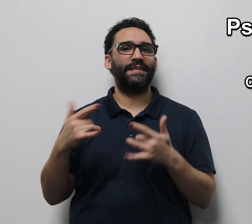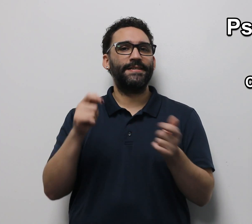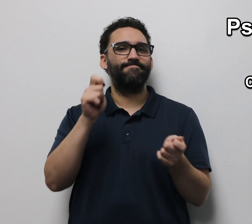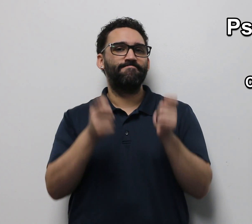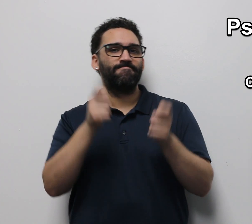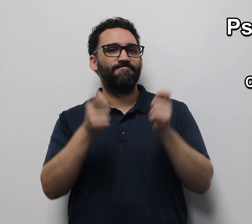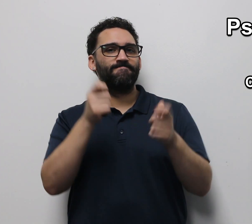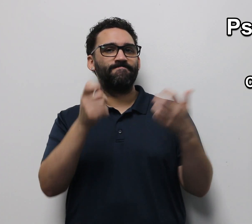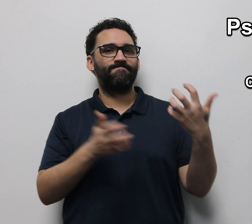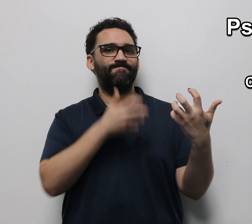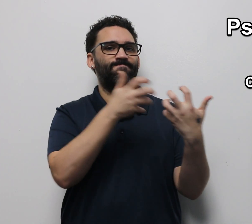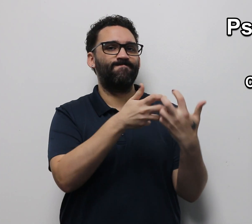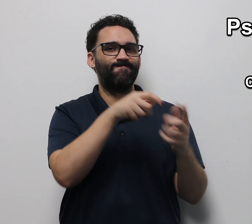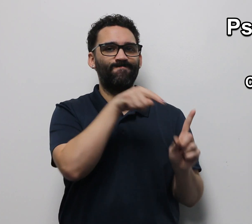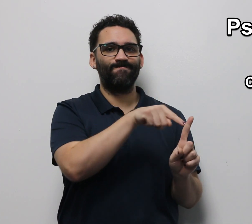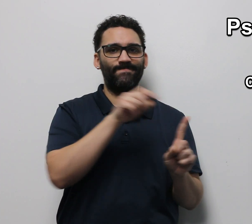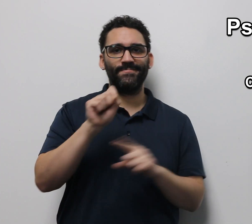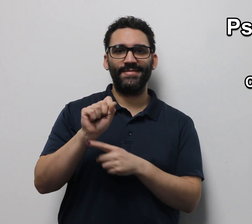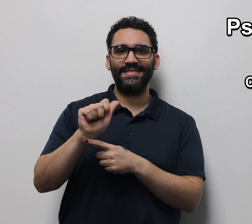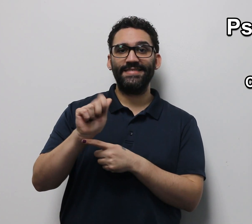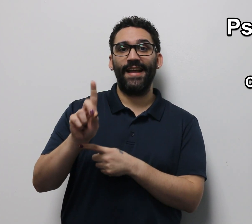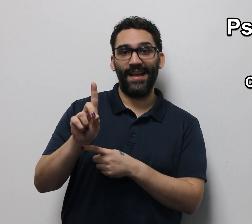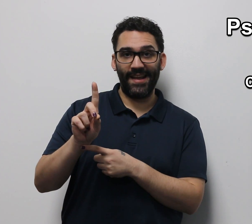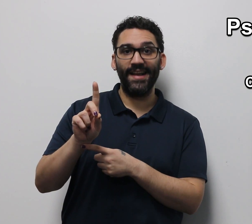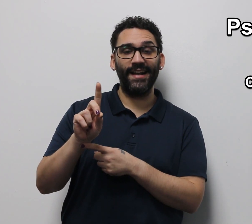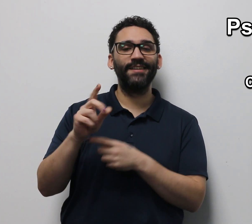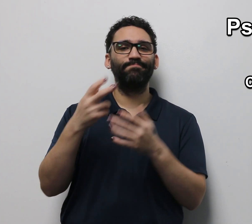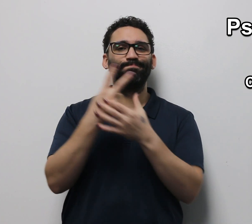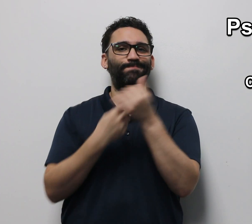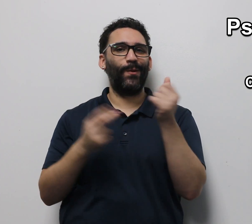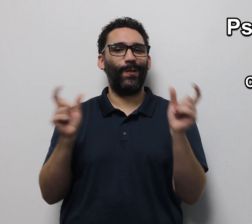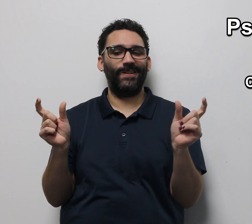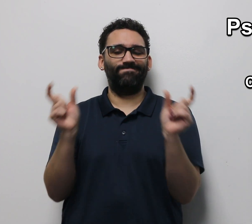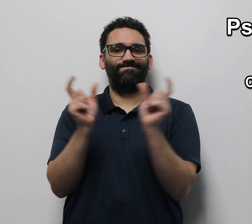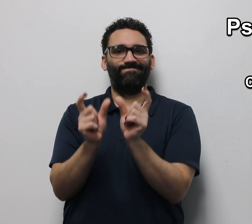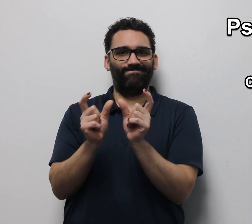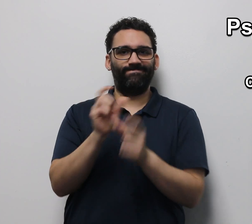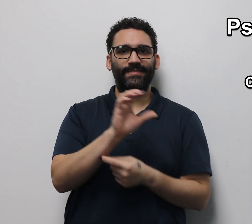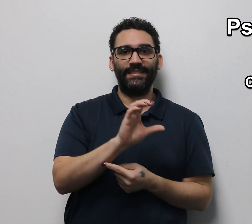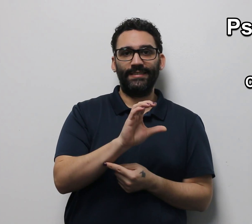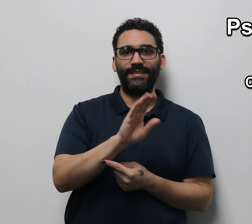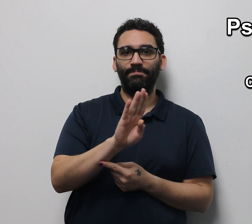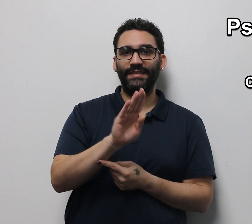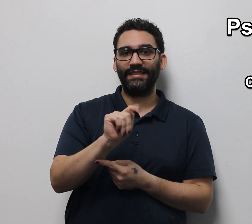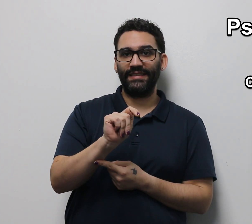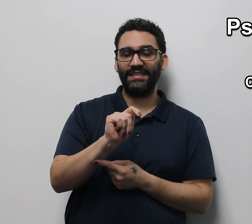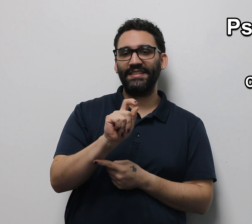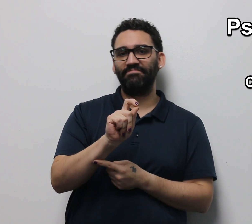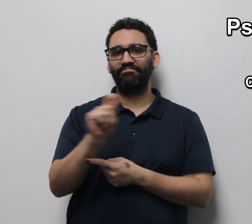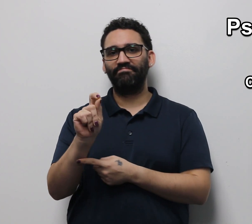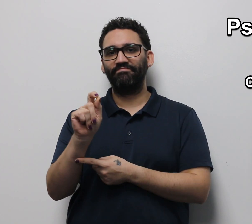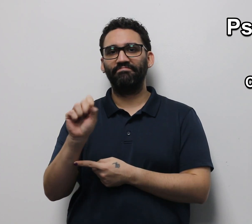CBT will be modified to be able to fit therapy for SAD. So often you will see it as